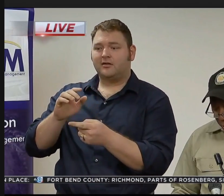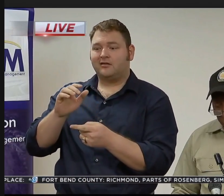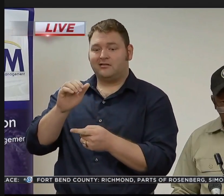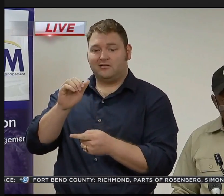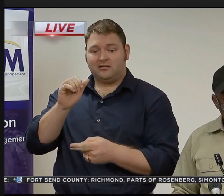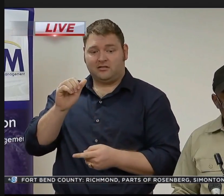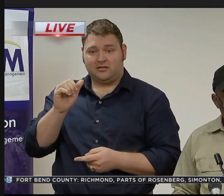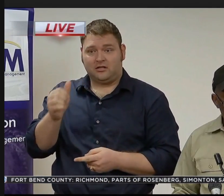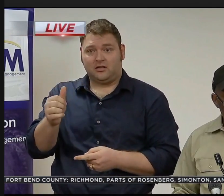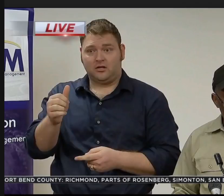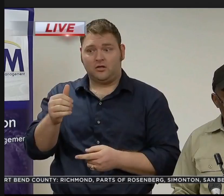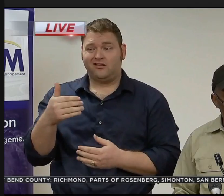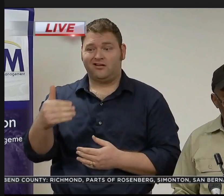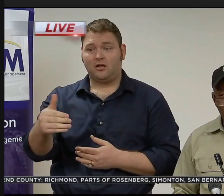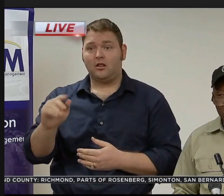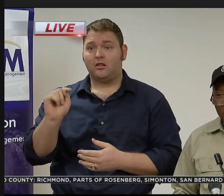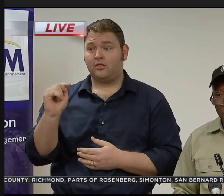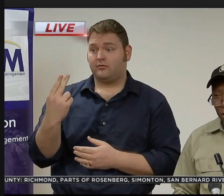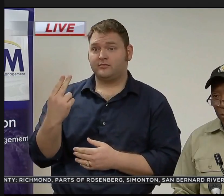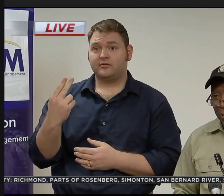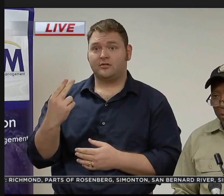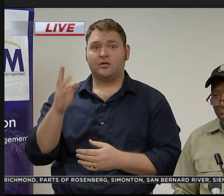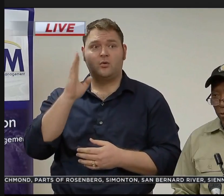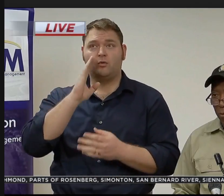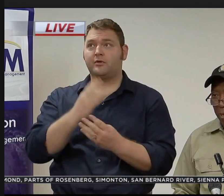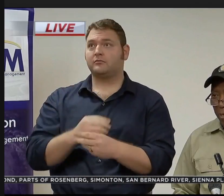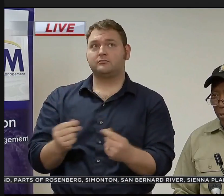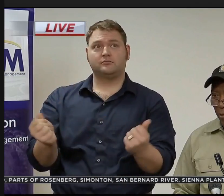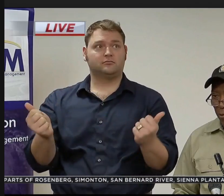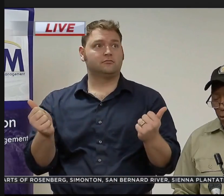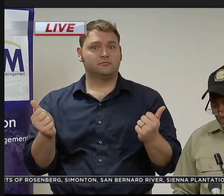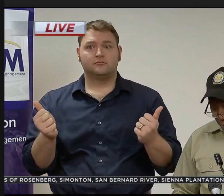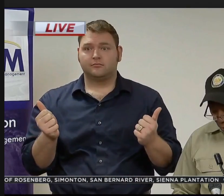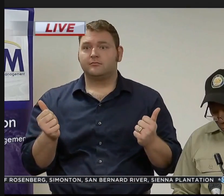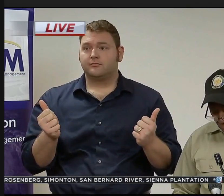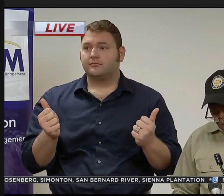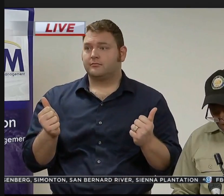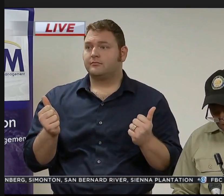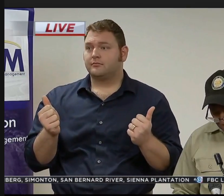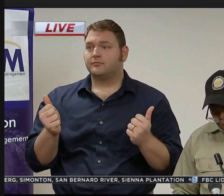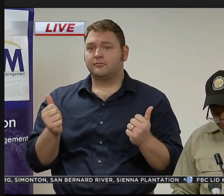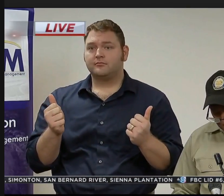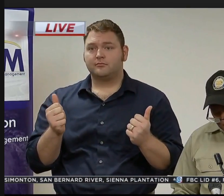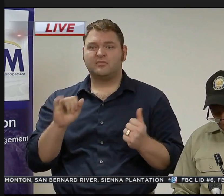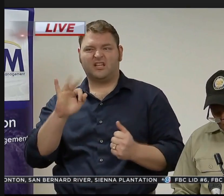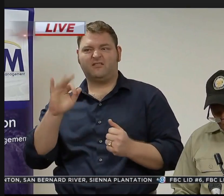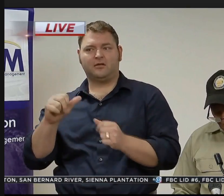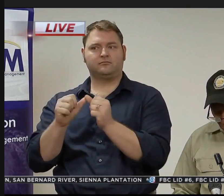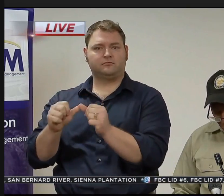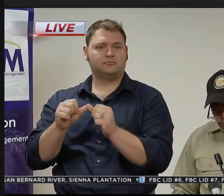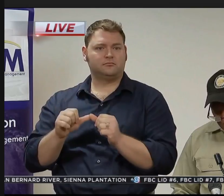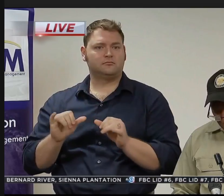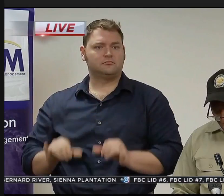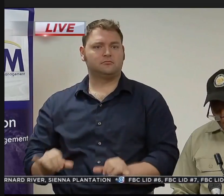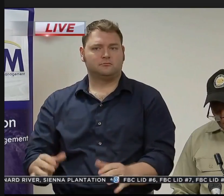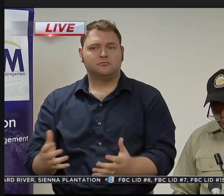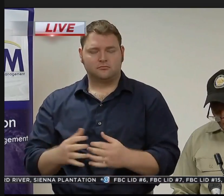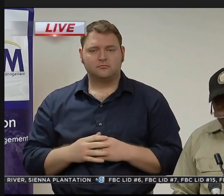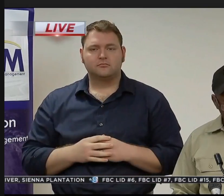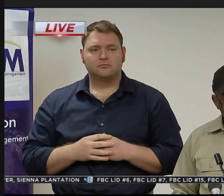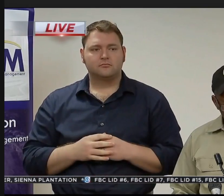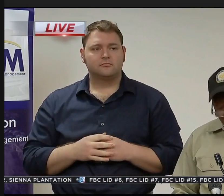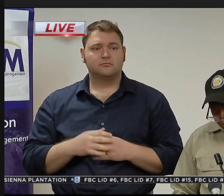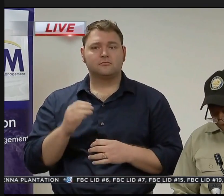we are clear for 2 to 3 days, assuming things remain on track. So that is good news. But the